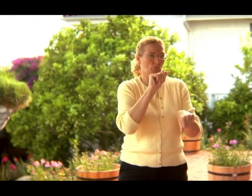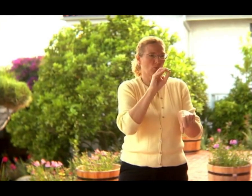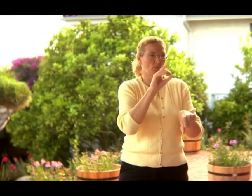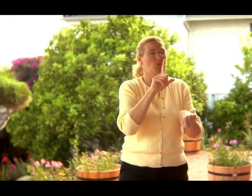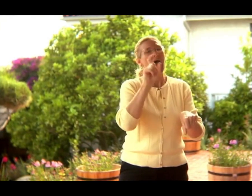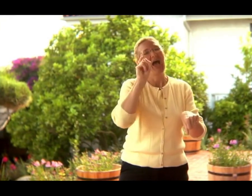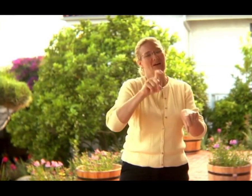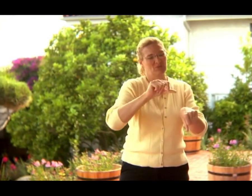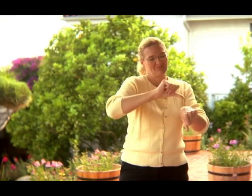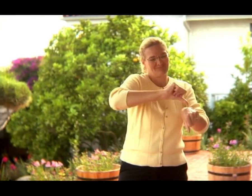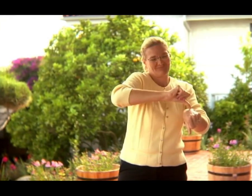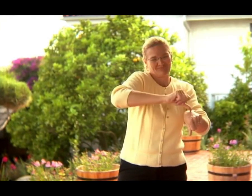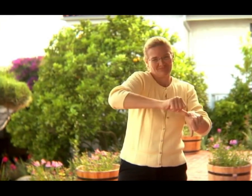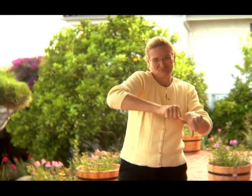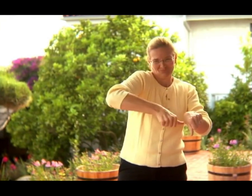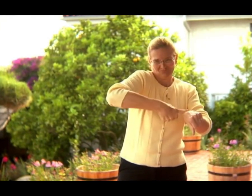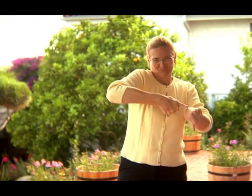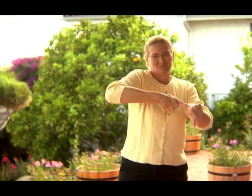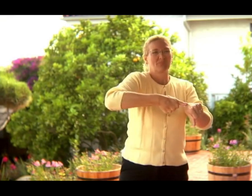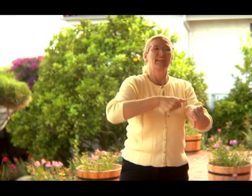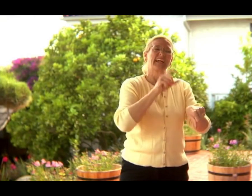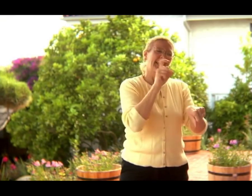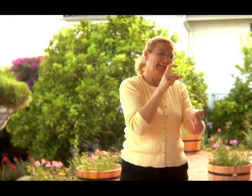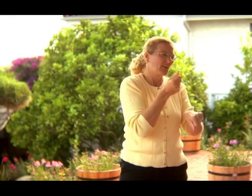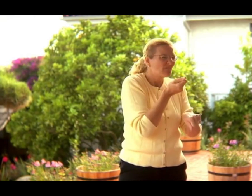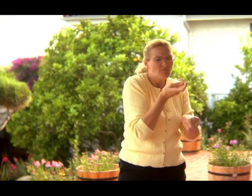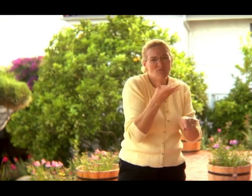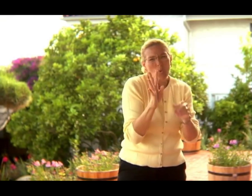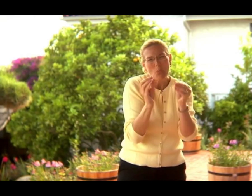and so the doctor will cut out the spot and put in a few more stitches.